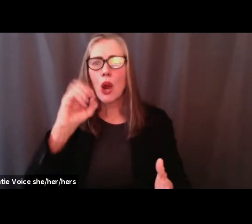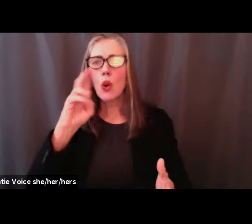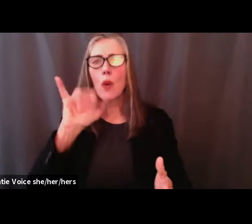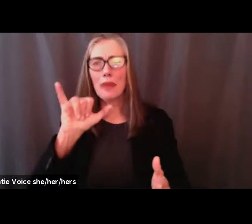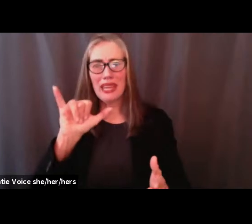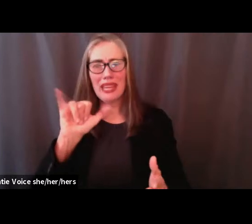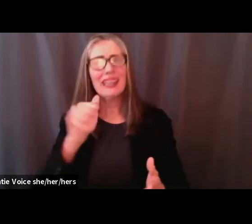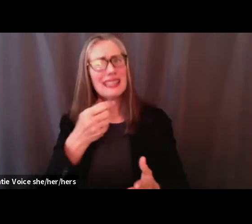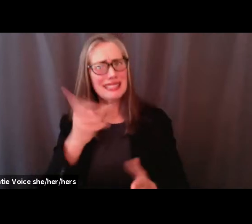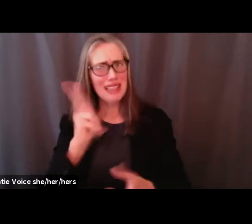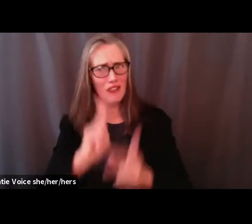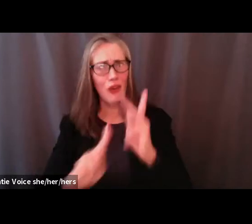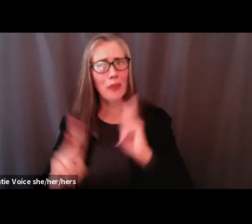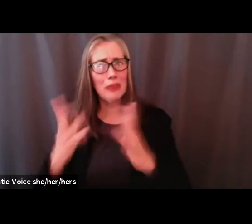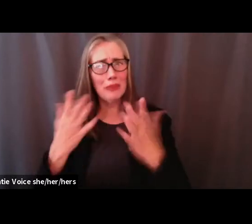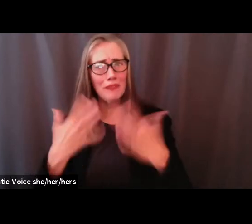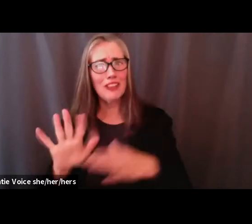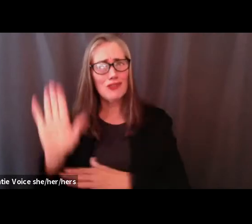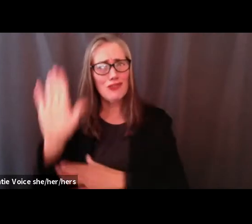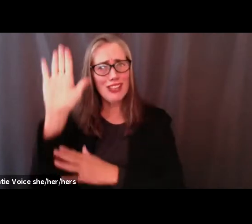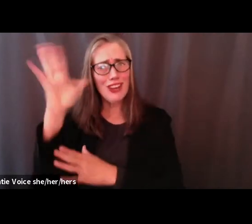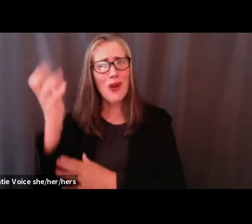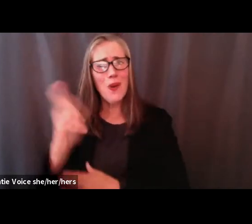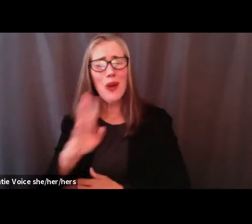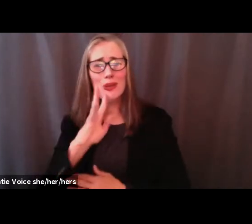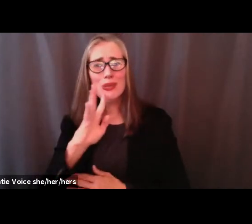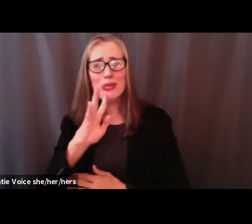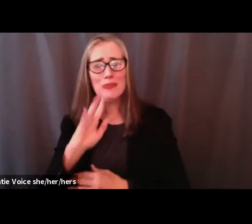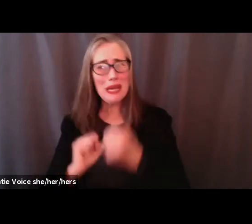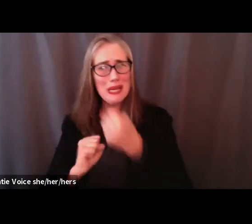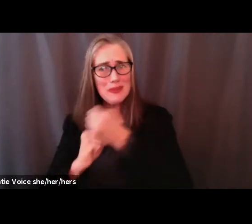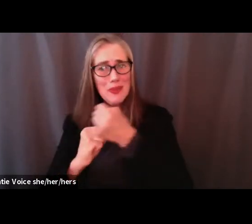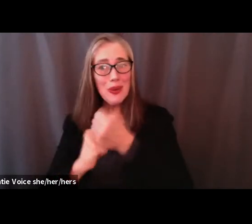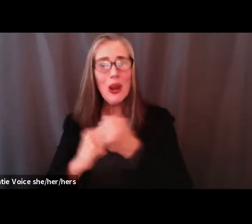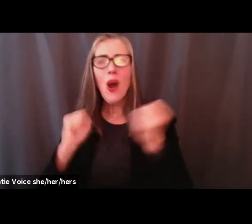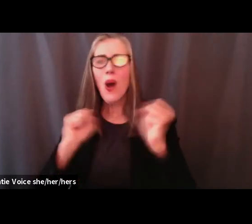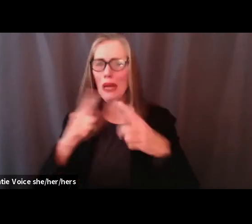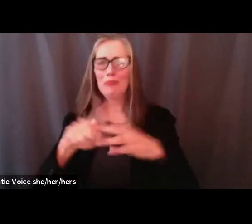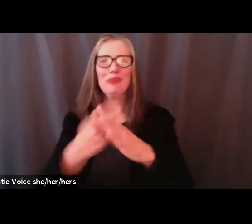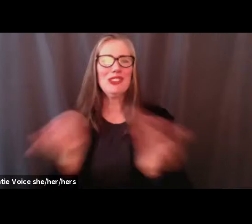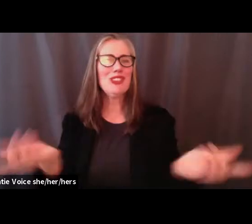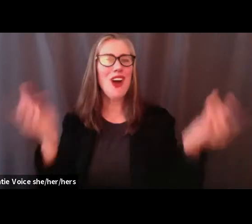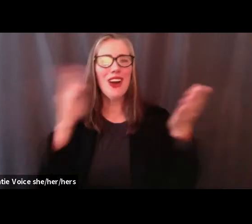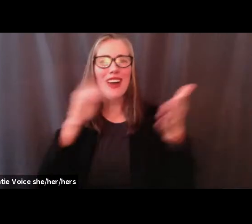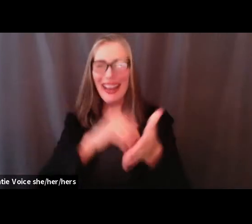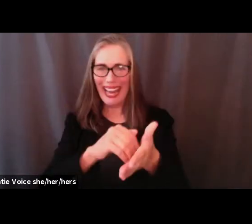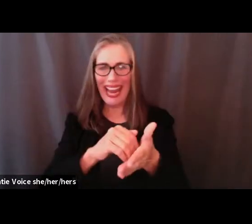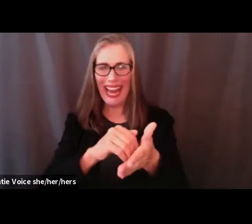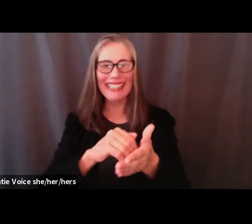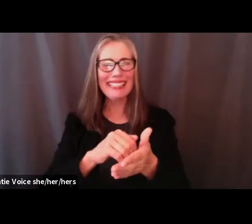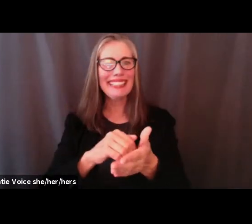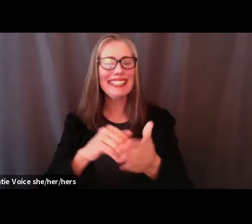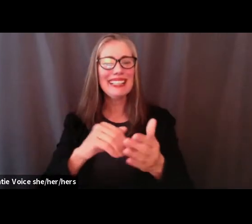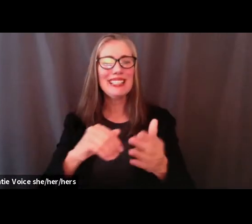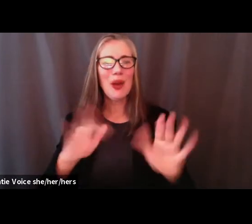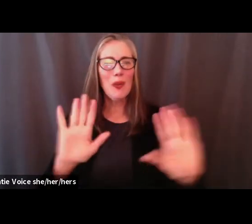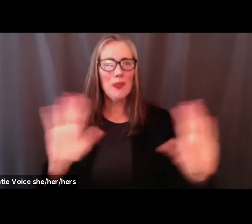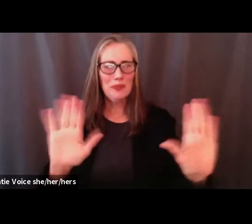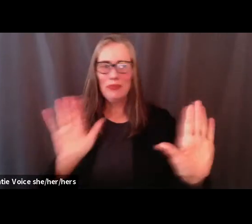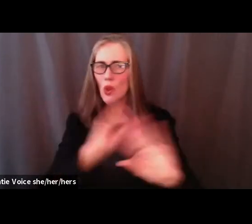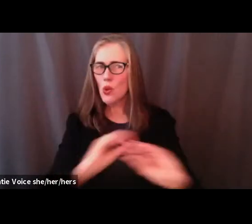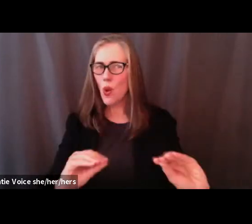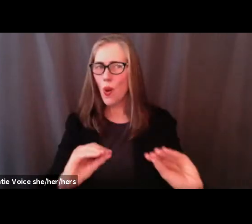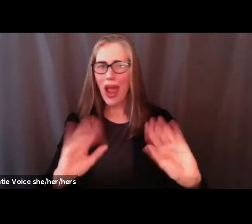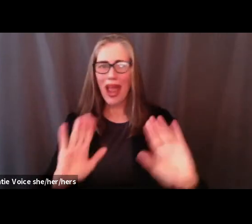favor. All right, let's start all over again. Let's start from the beginning. Let's lower all the hands. Please don't raise your hand.